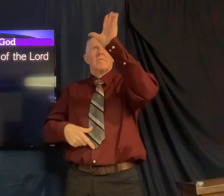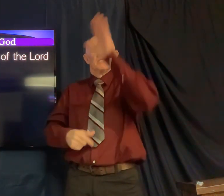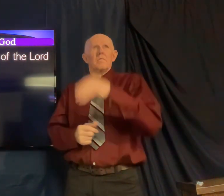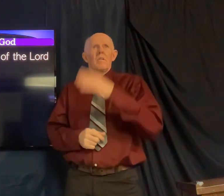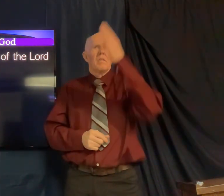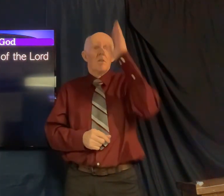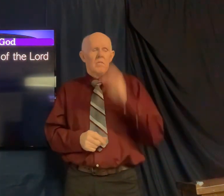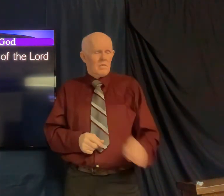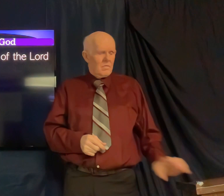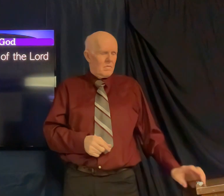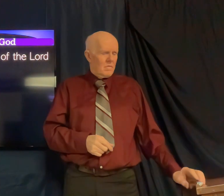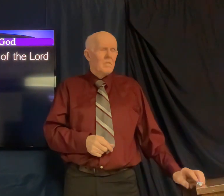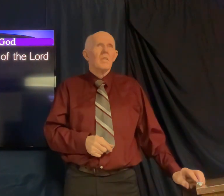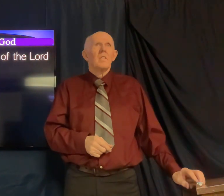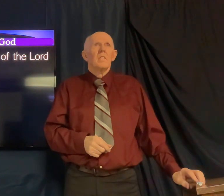of the Lord.